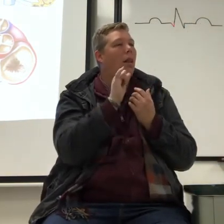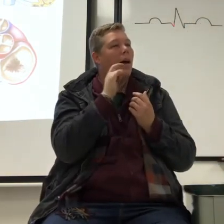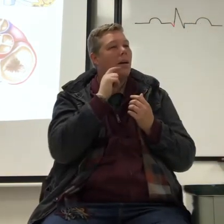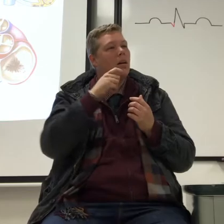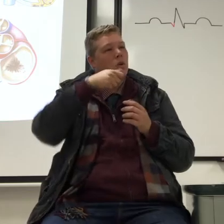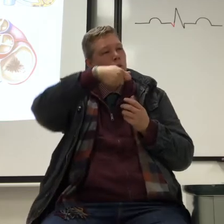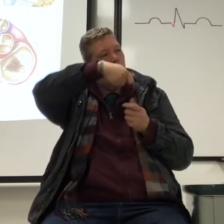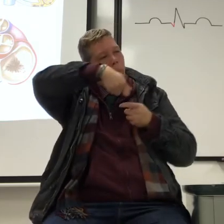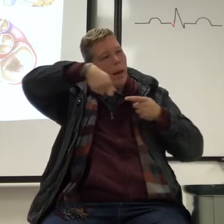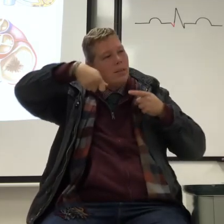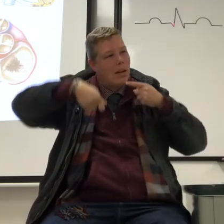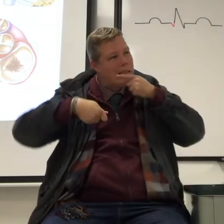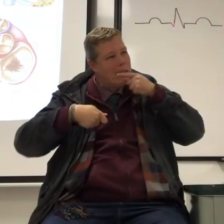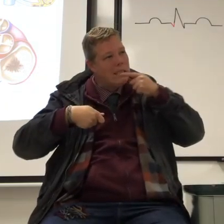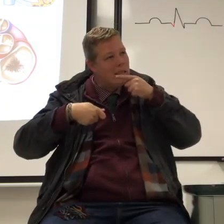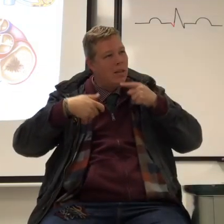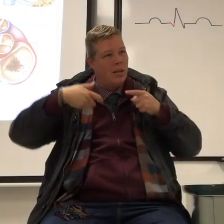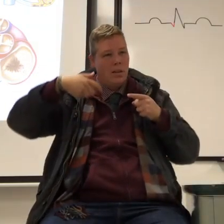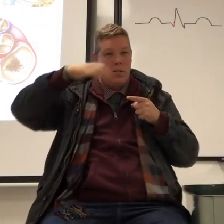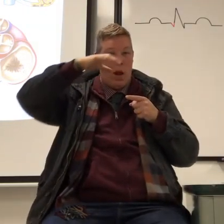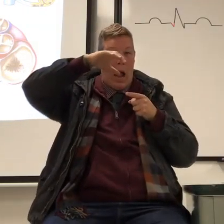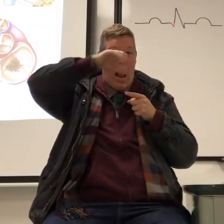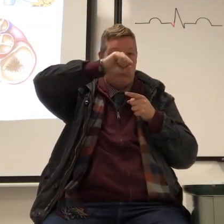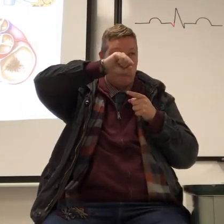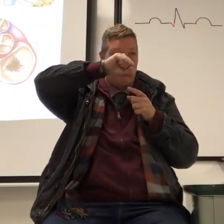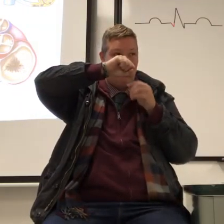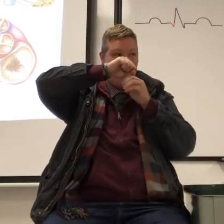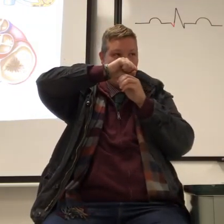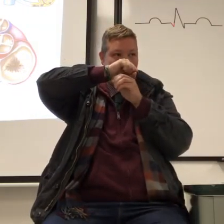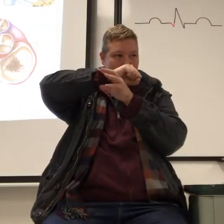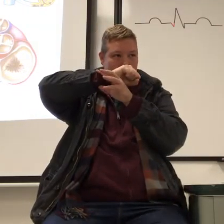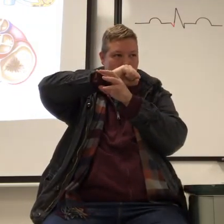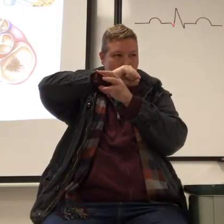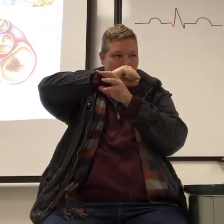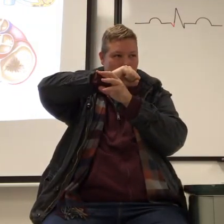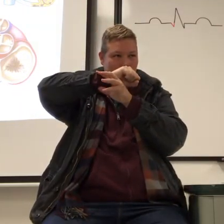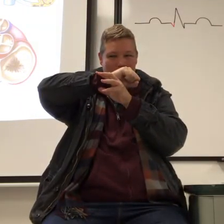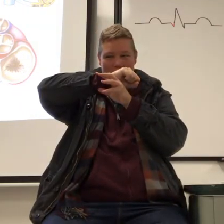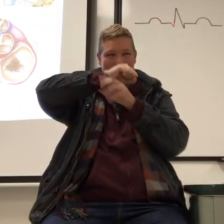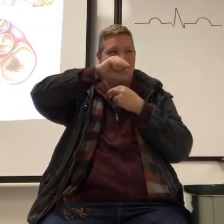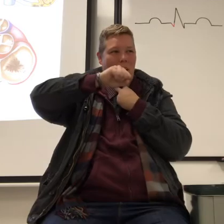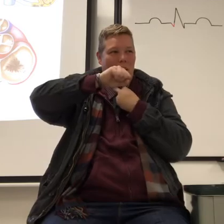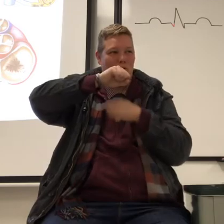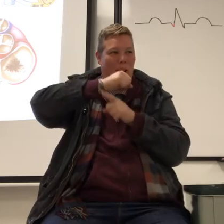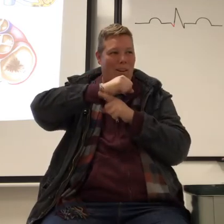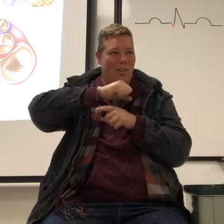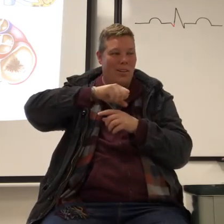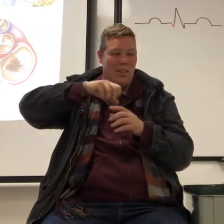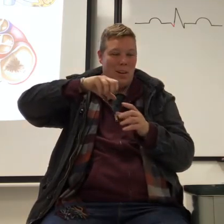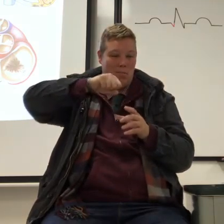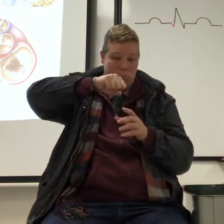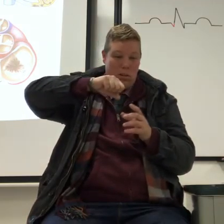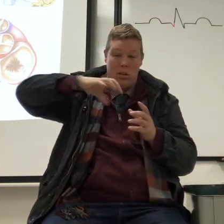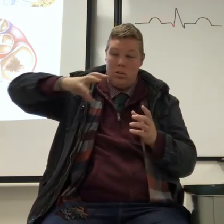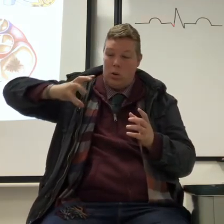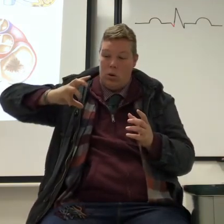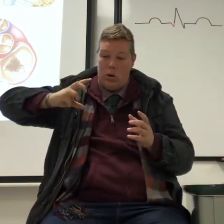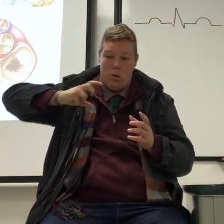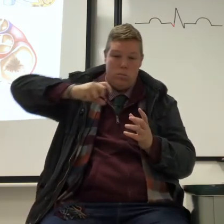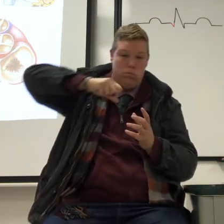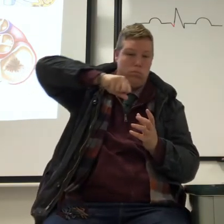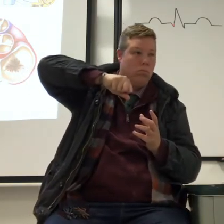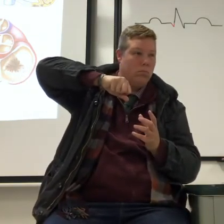do, from the top, what happens to the toothpaste in the bottom? It never gets out unless you go from the bottom, you squeeze up. And so